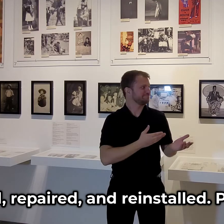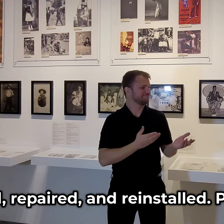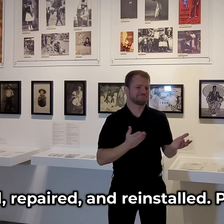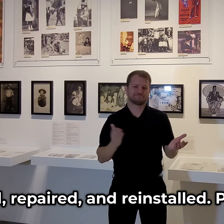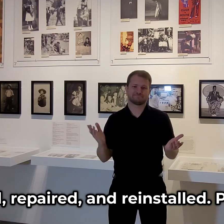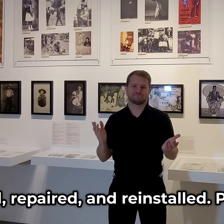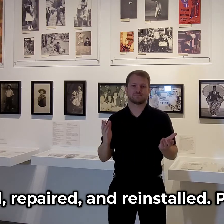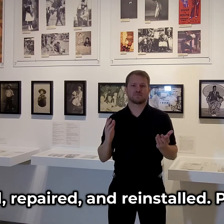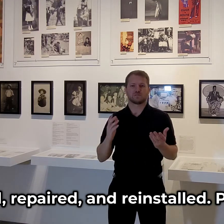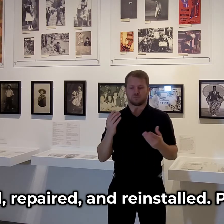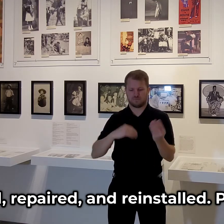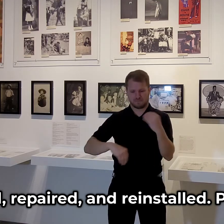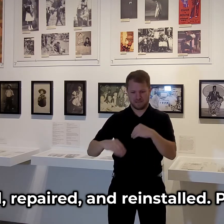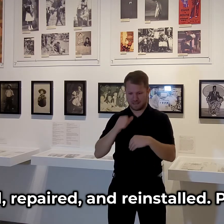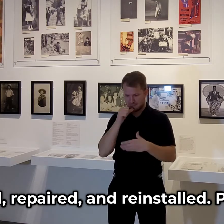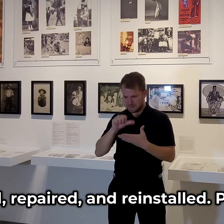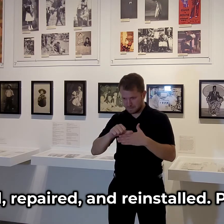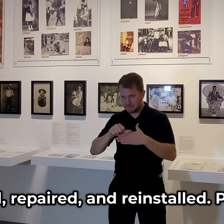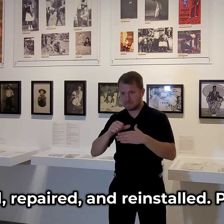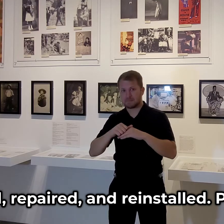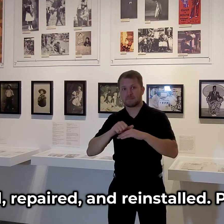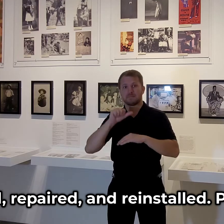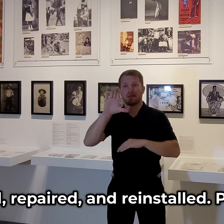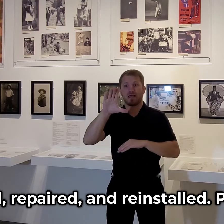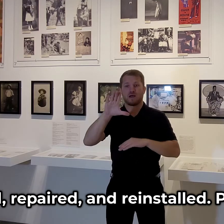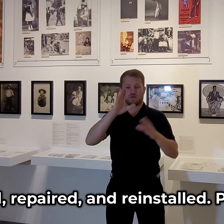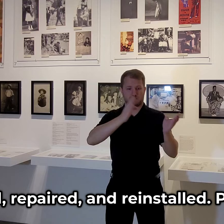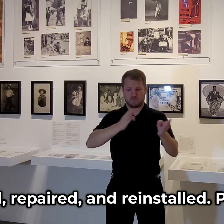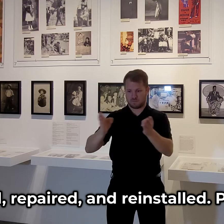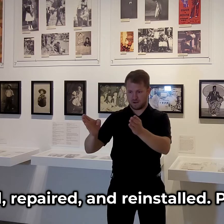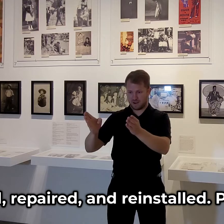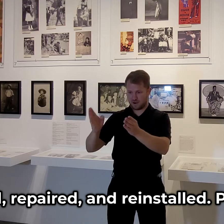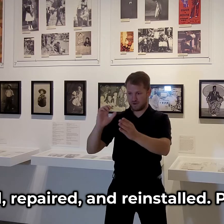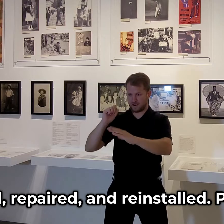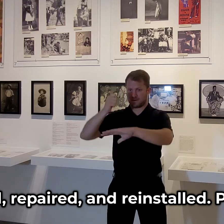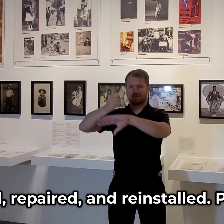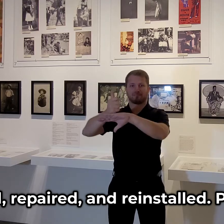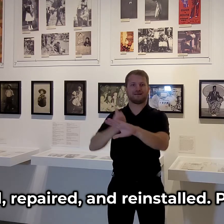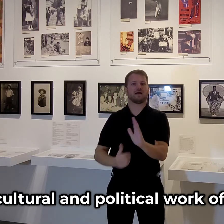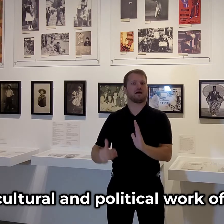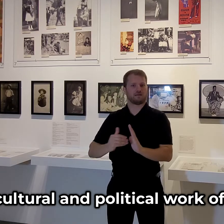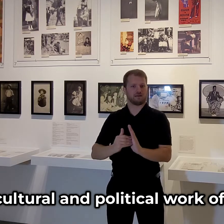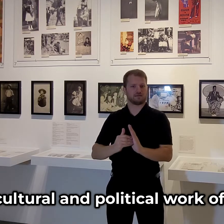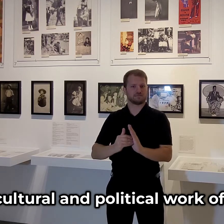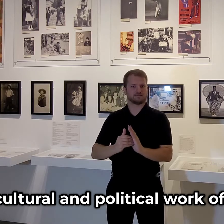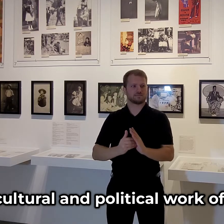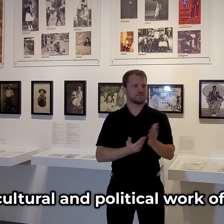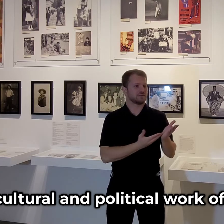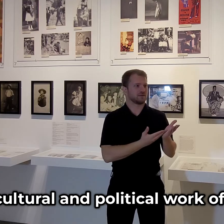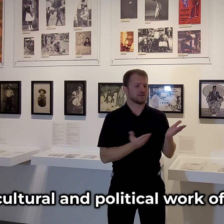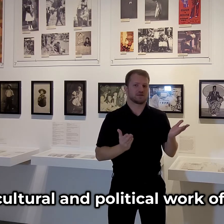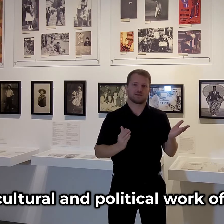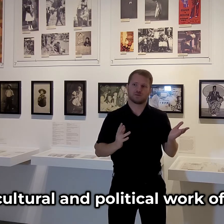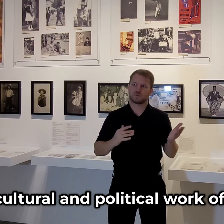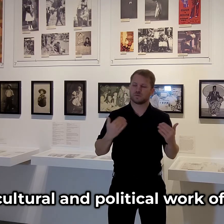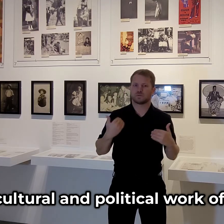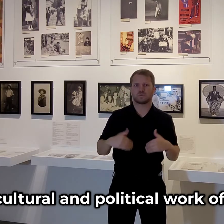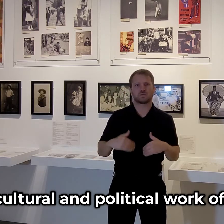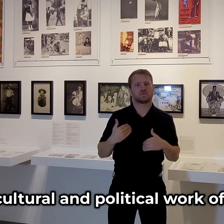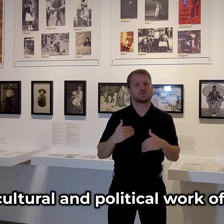mailed, repaired, and reinstalled. Presenting the prolific cultural and political work of Black